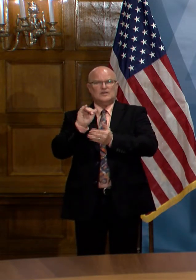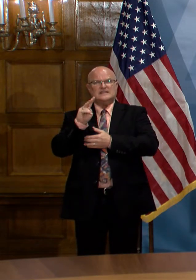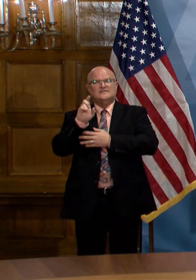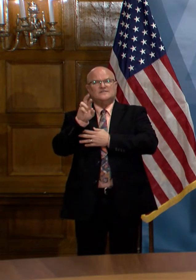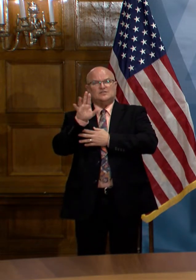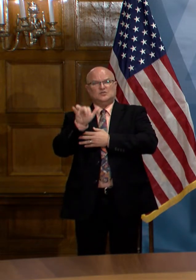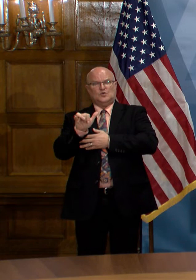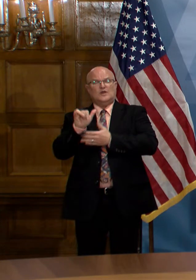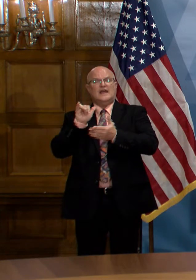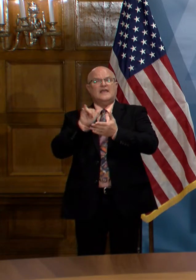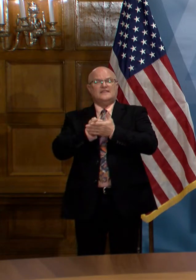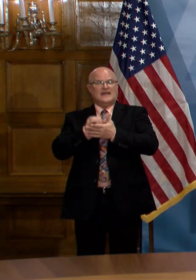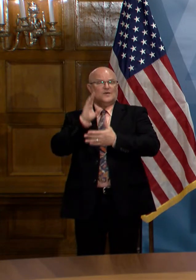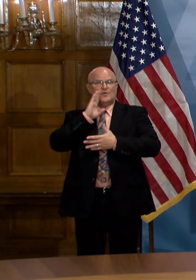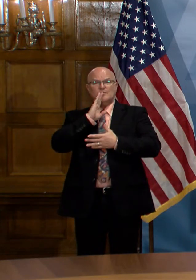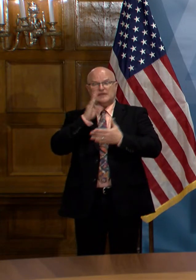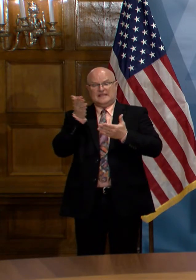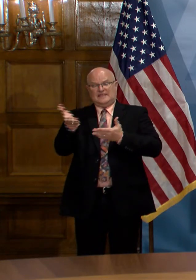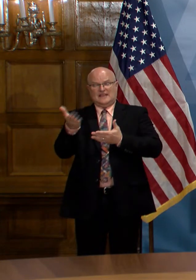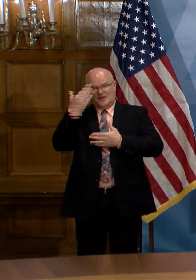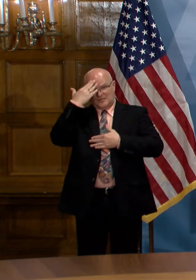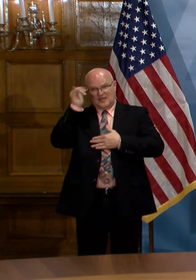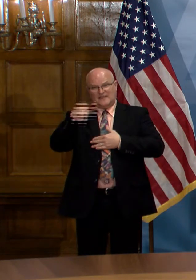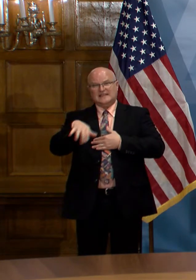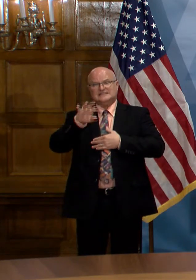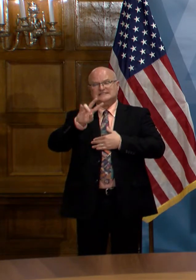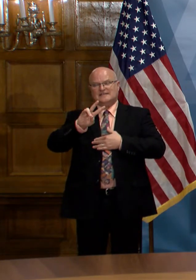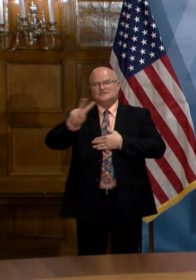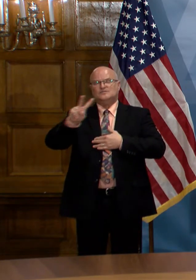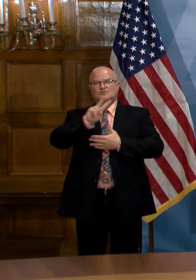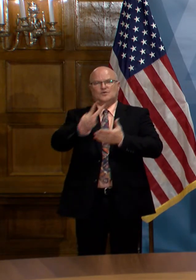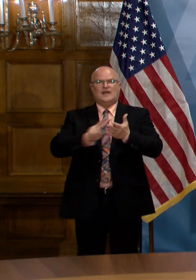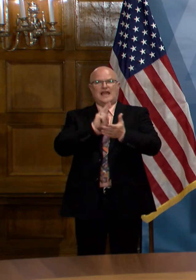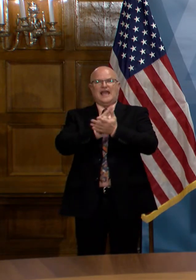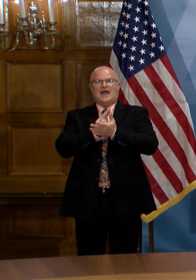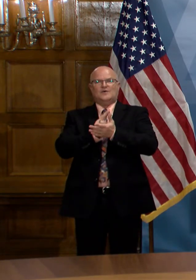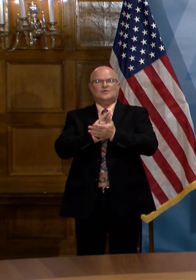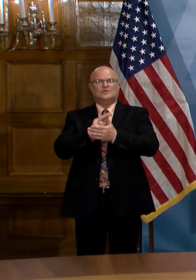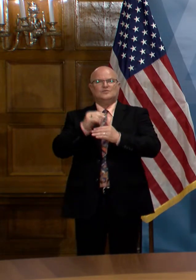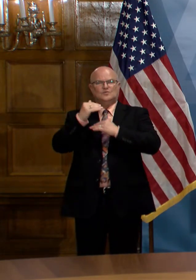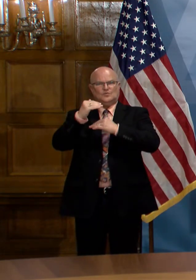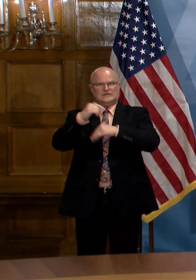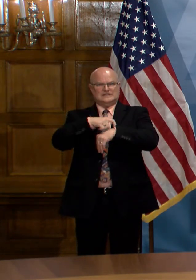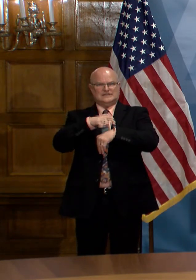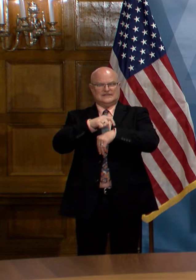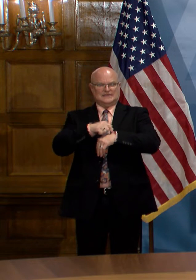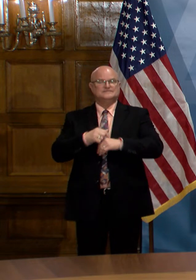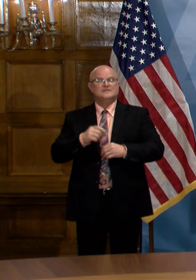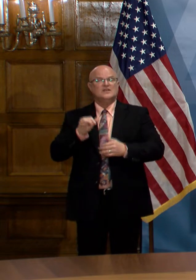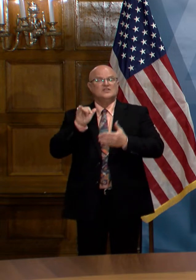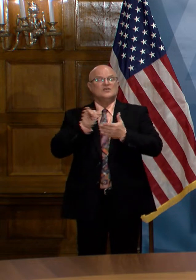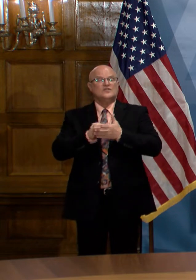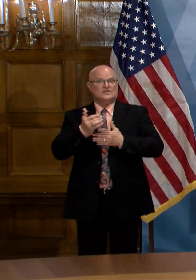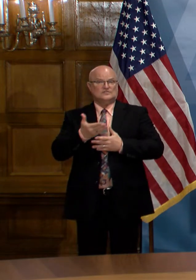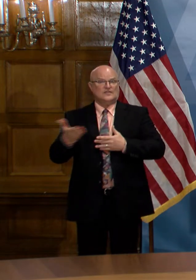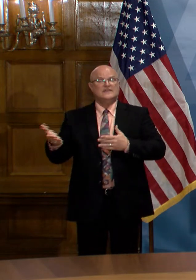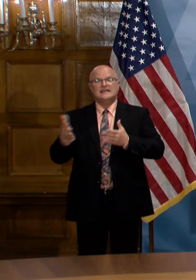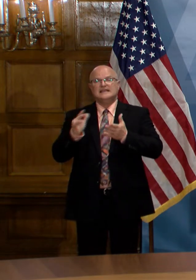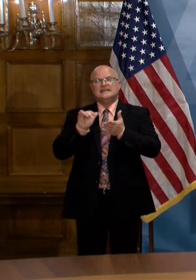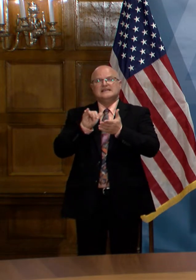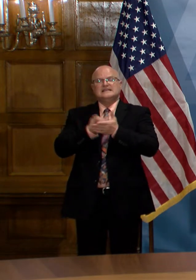inventory that's going to be present because of that 72-hour throughput time frame. So those are